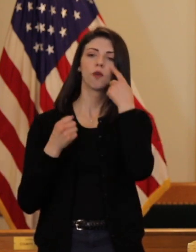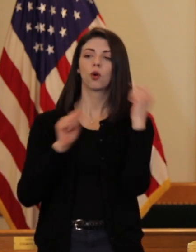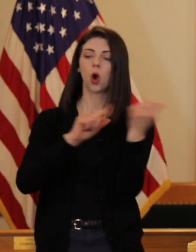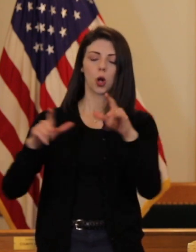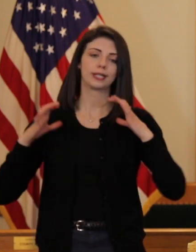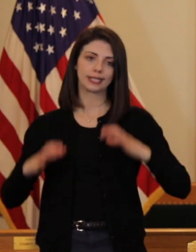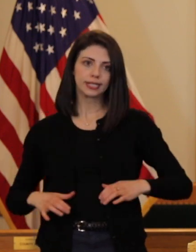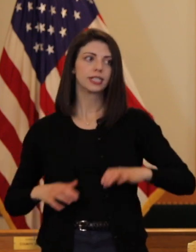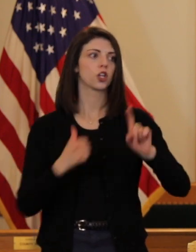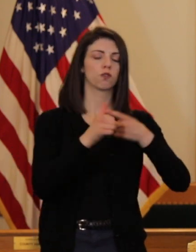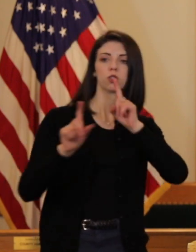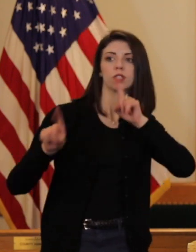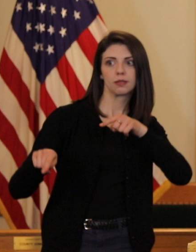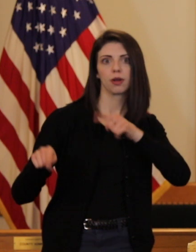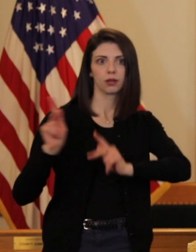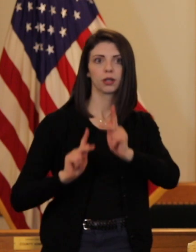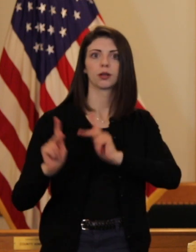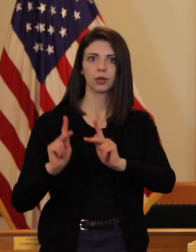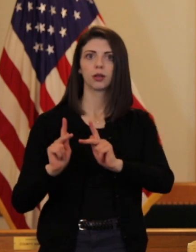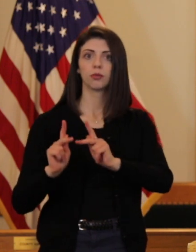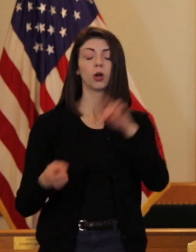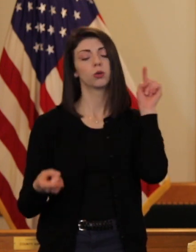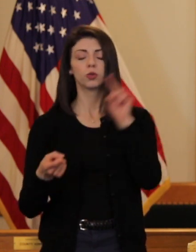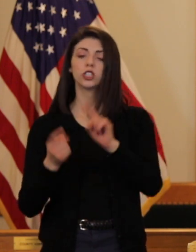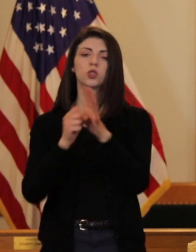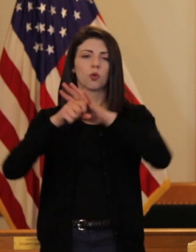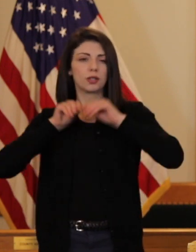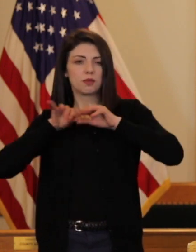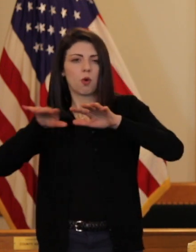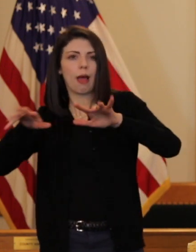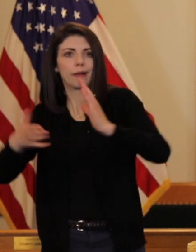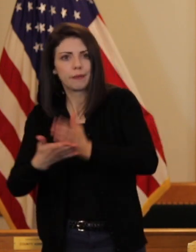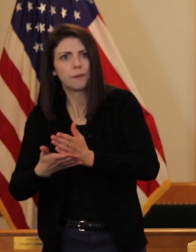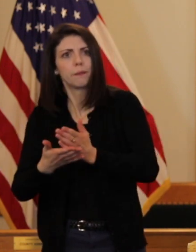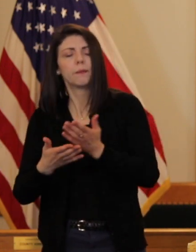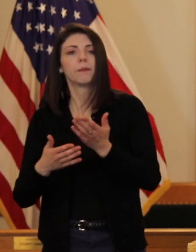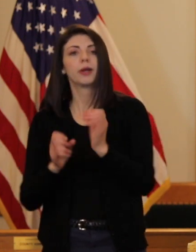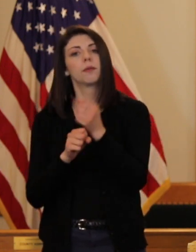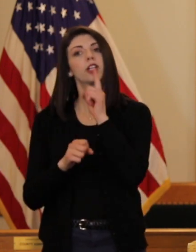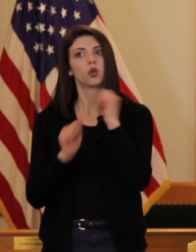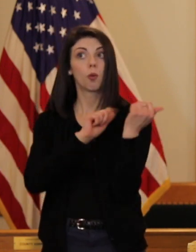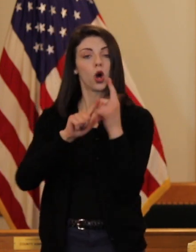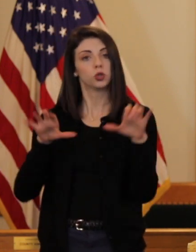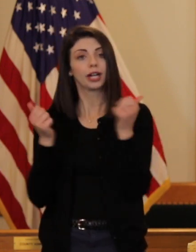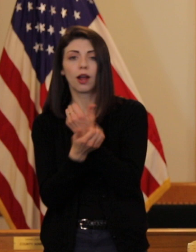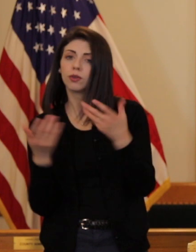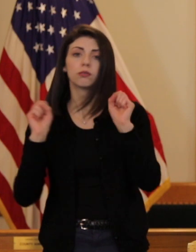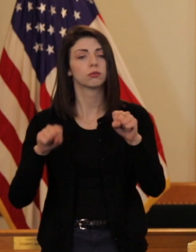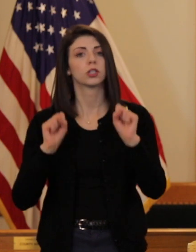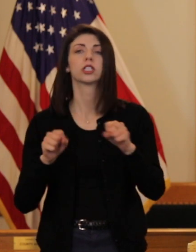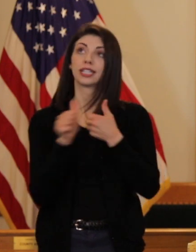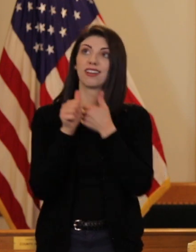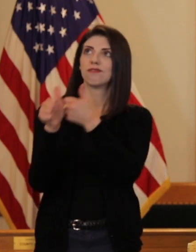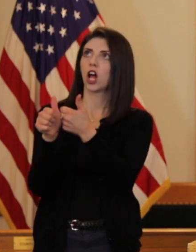and first responders, reduce the spread of COVID-19 in Oswego County, and make sure that we are doing everything possible to comply with